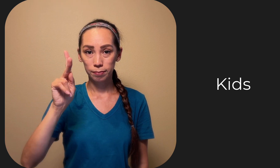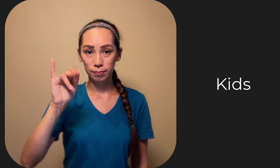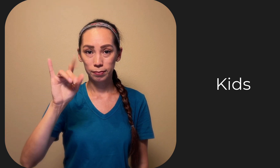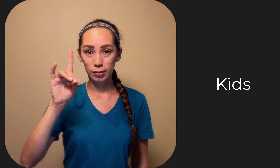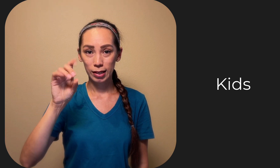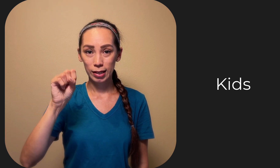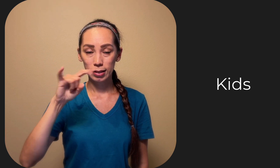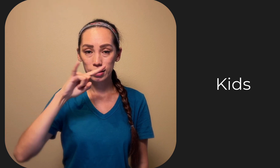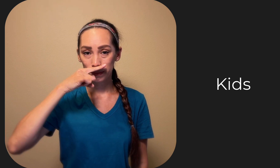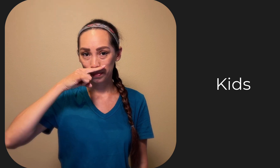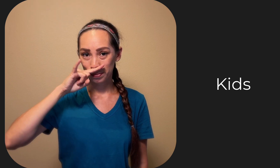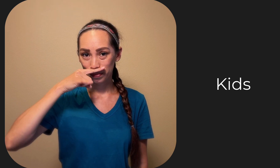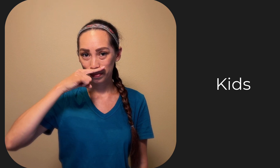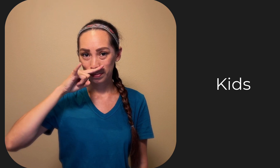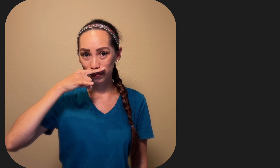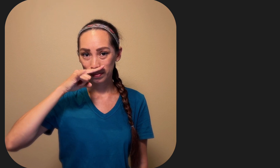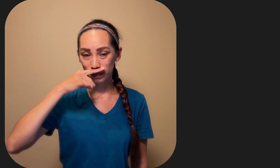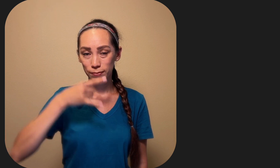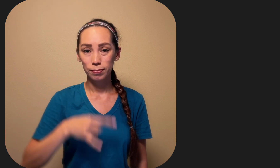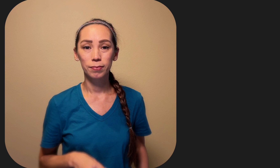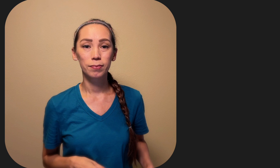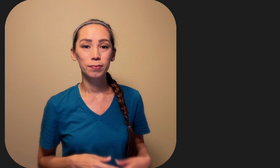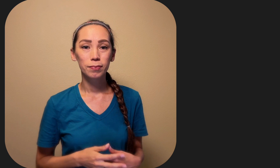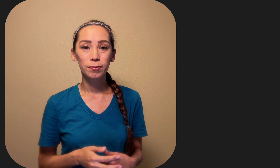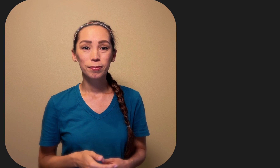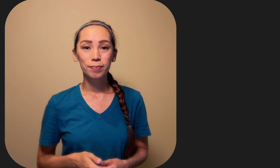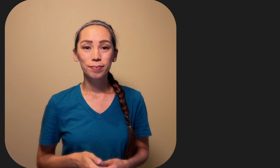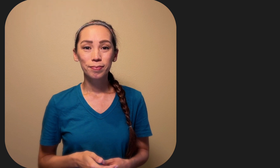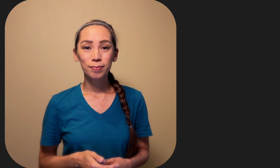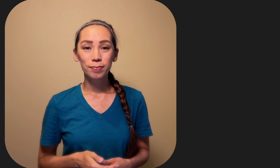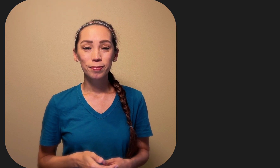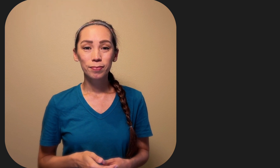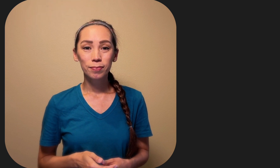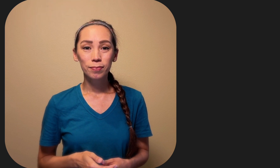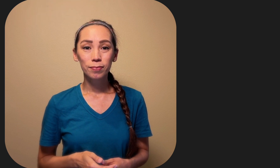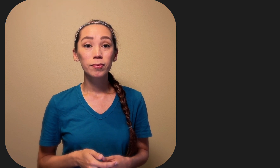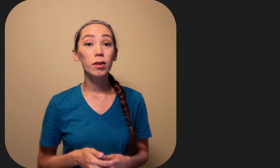for children you can sign is this way, kids.